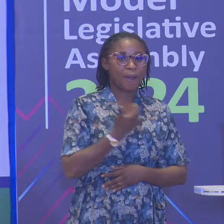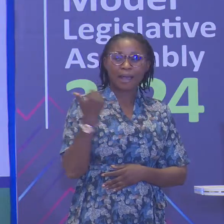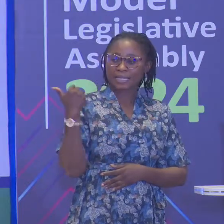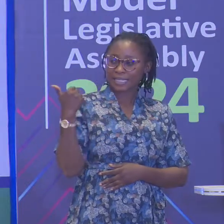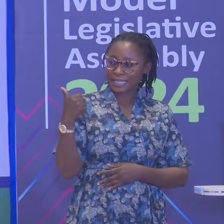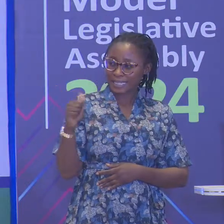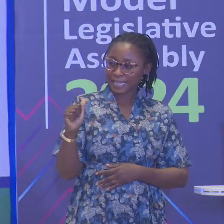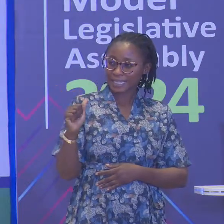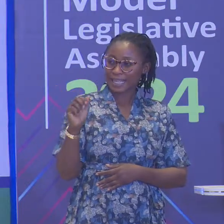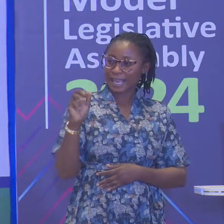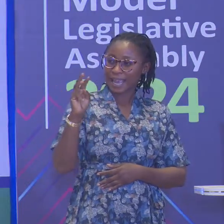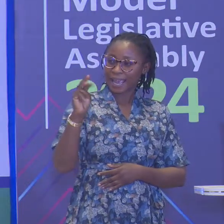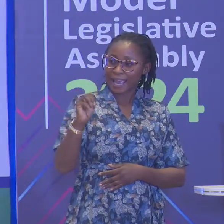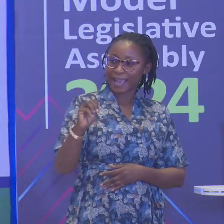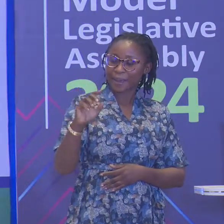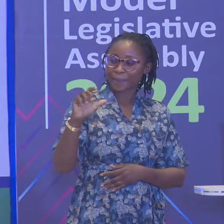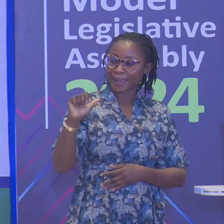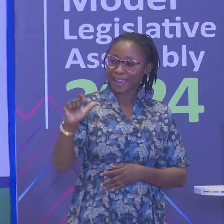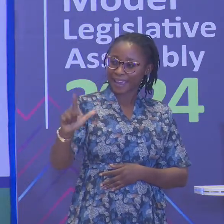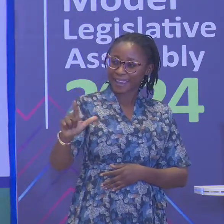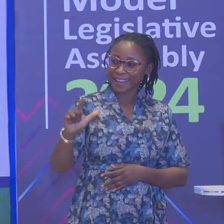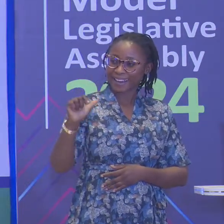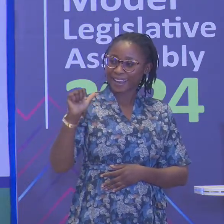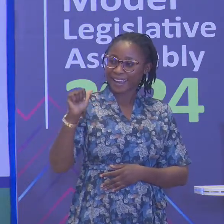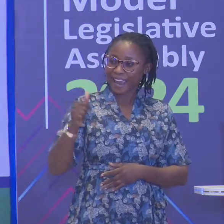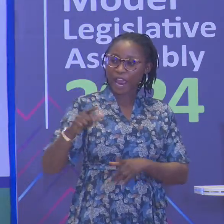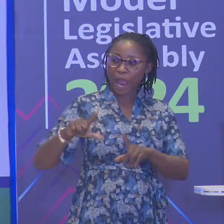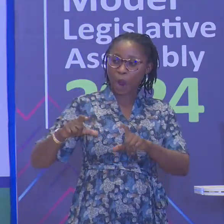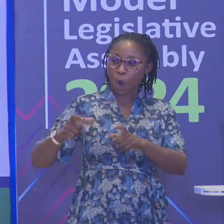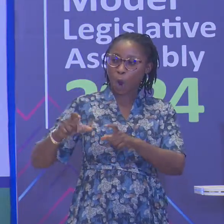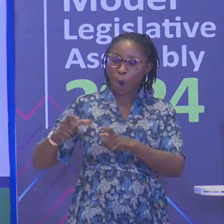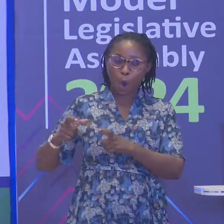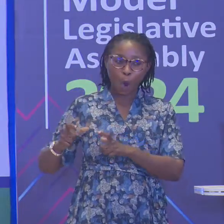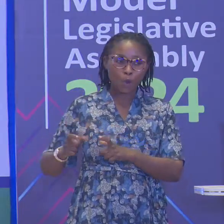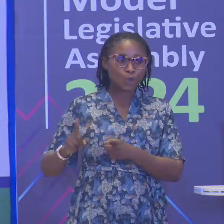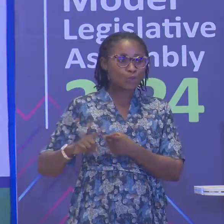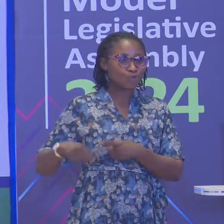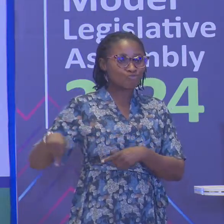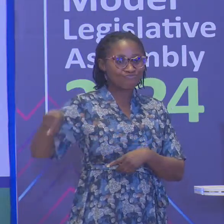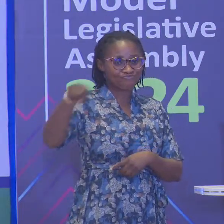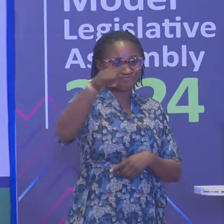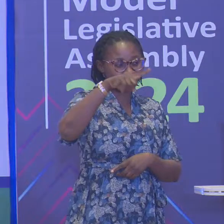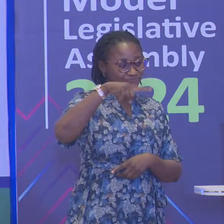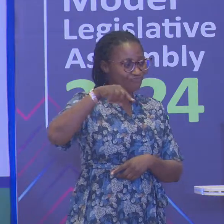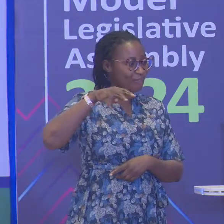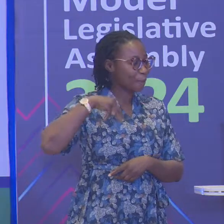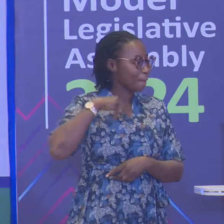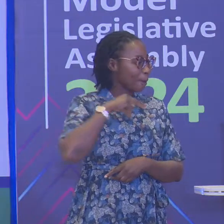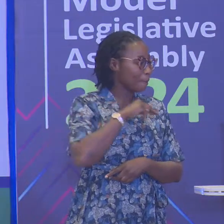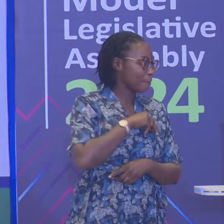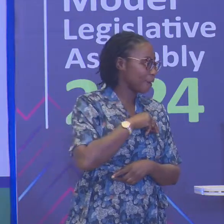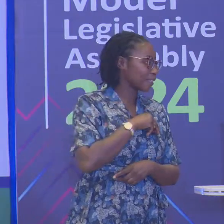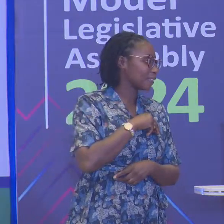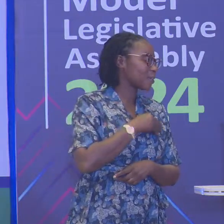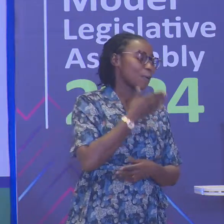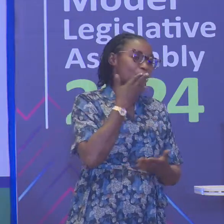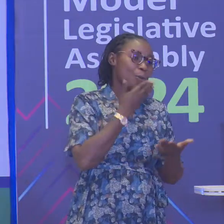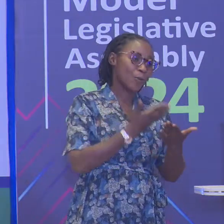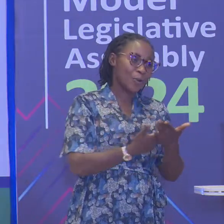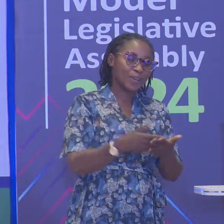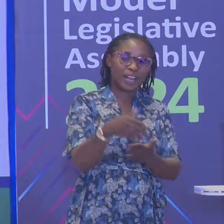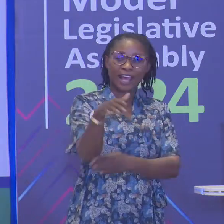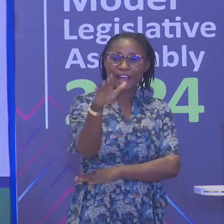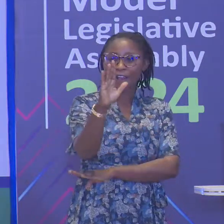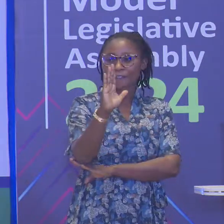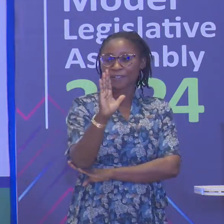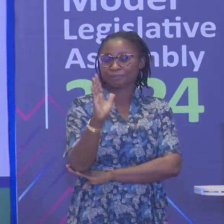10th Model Legislative Assembly cohorts. And to all of you, the cohort members as well, good afternoon, and